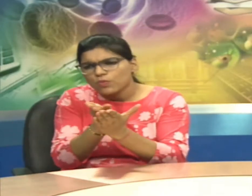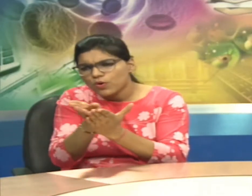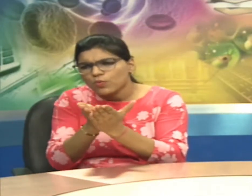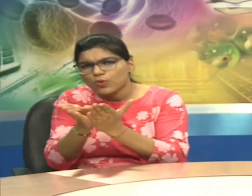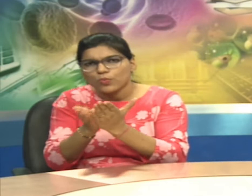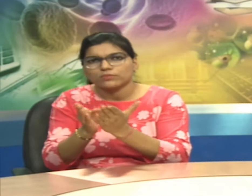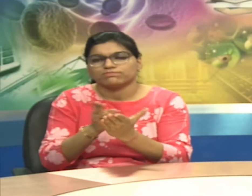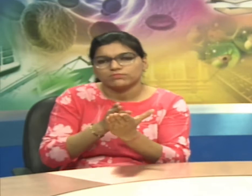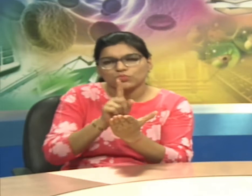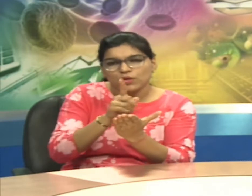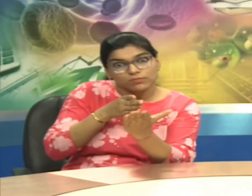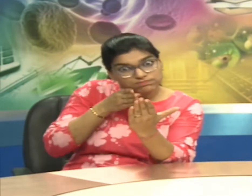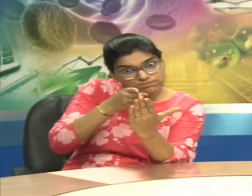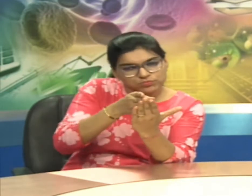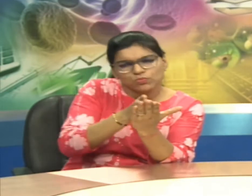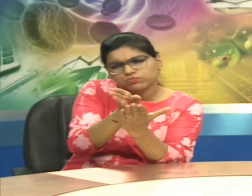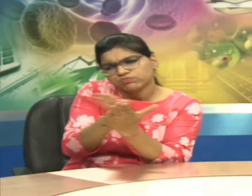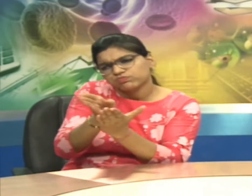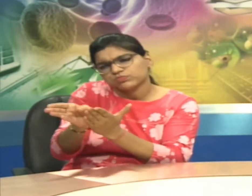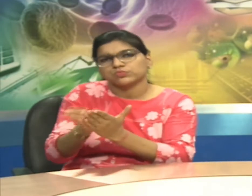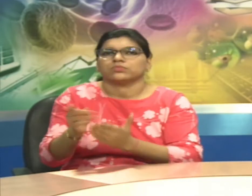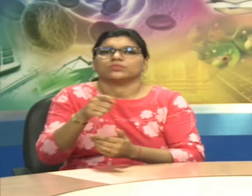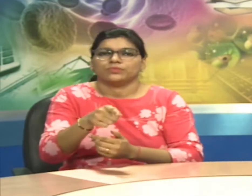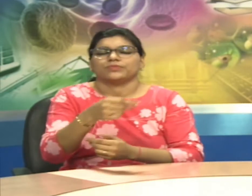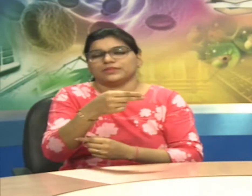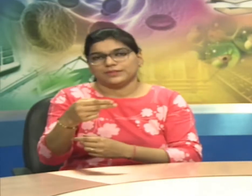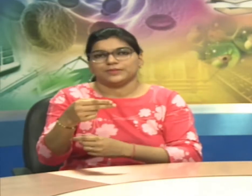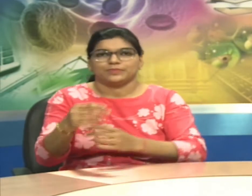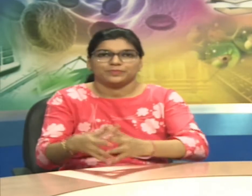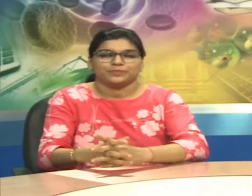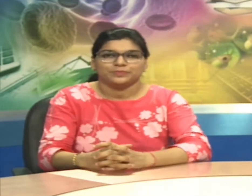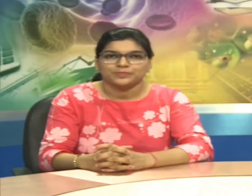For example, there are so many things which we focuses on.